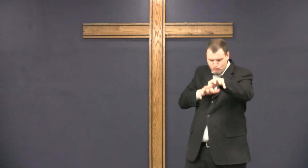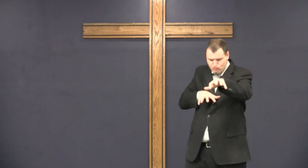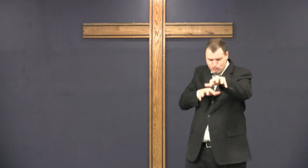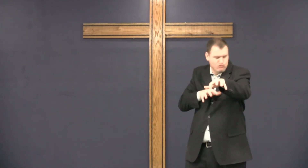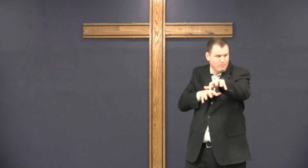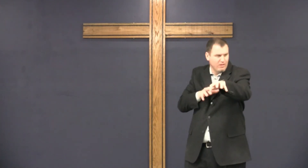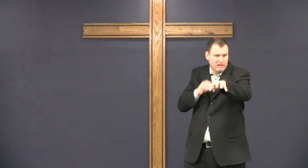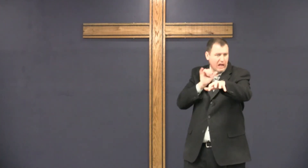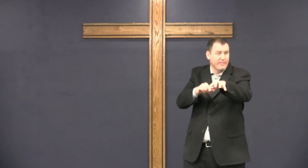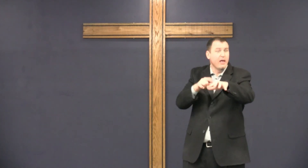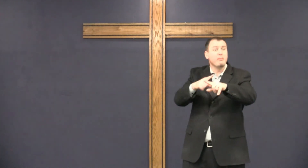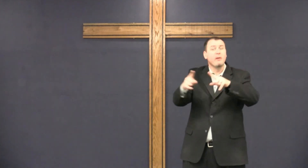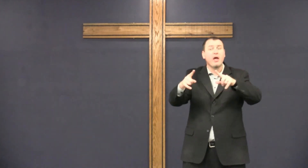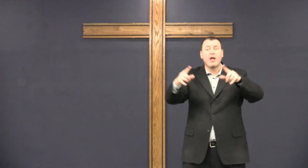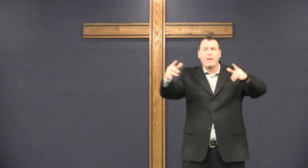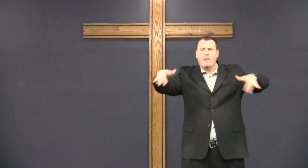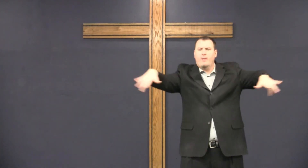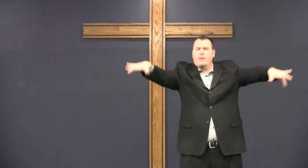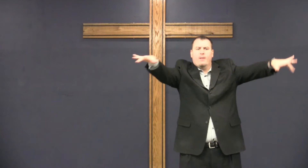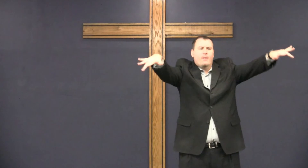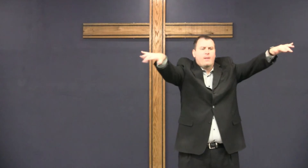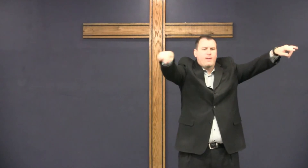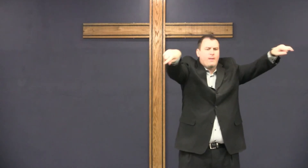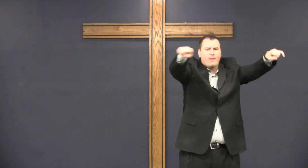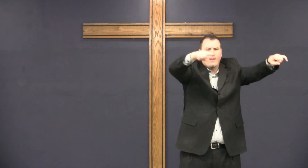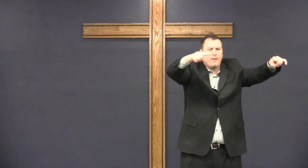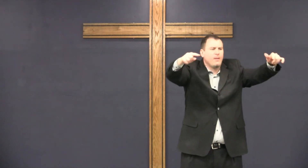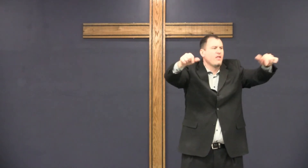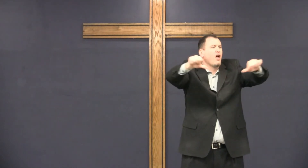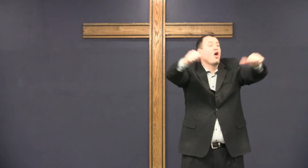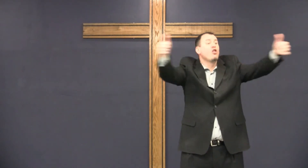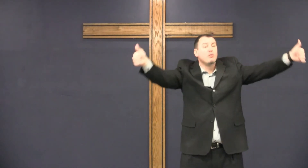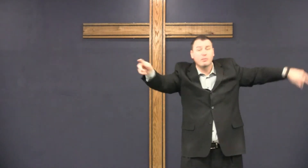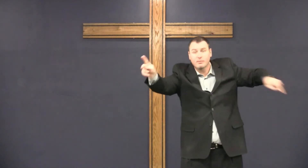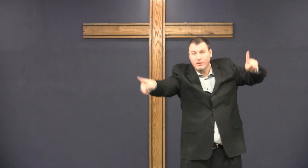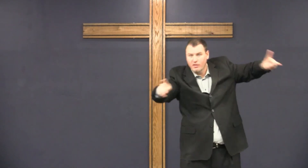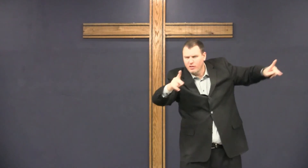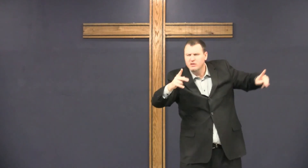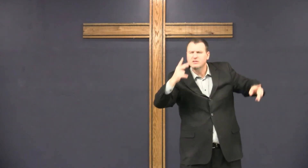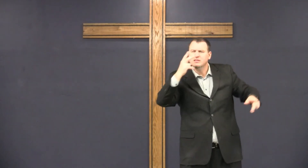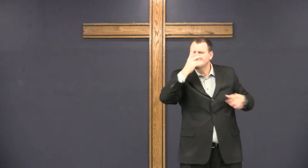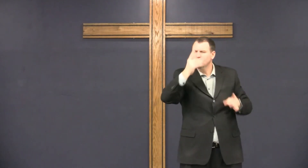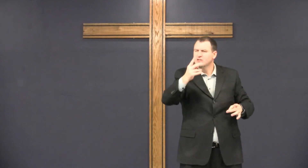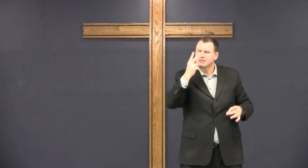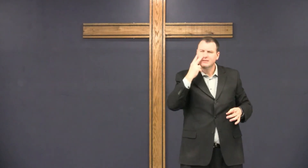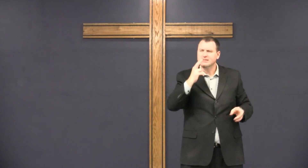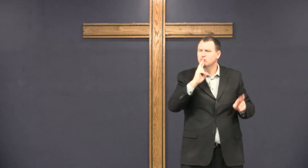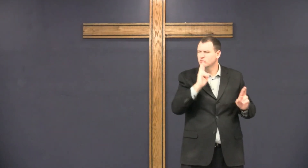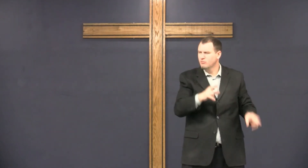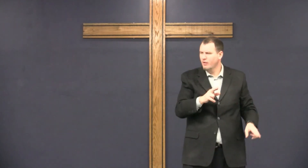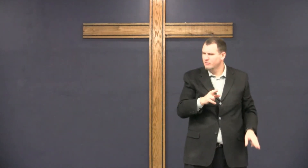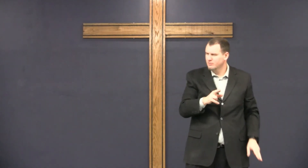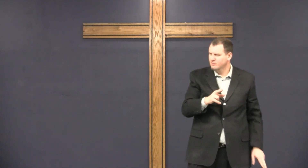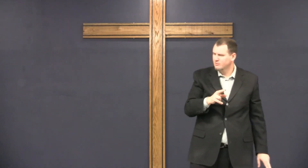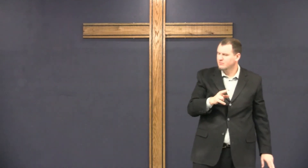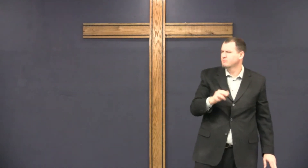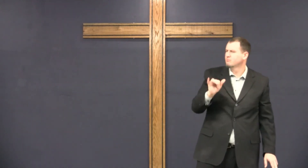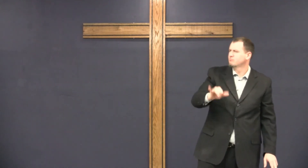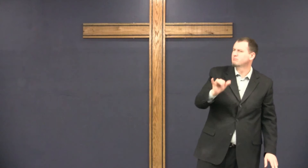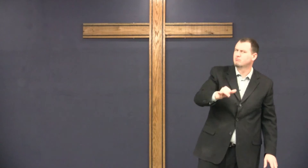or the crowd, but the people that were the other people, on